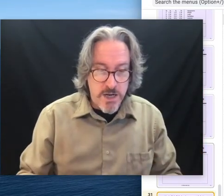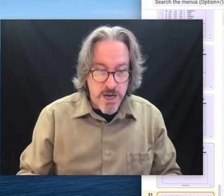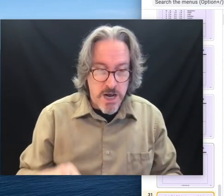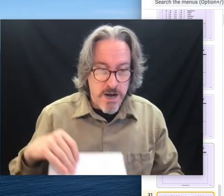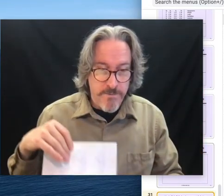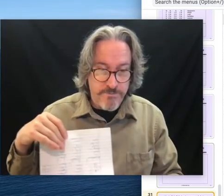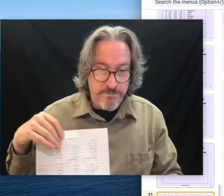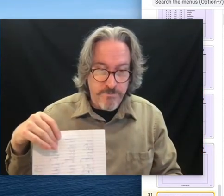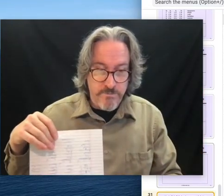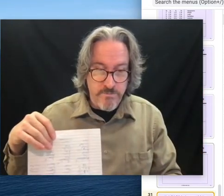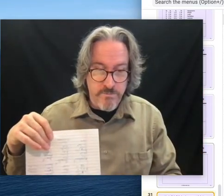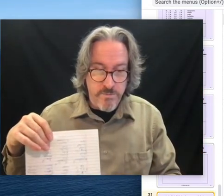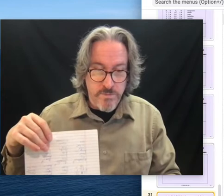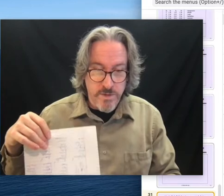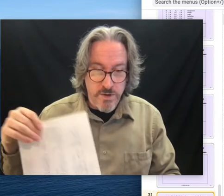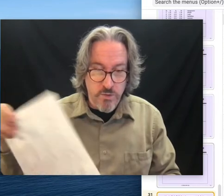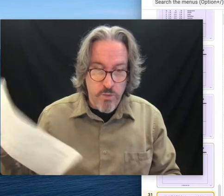Then